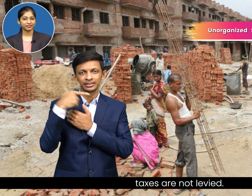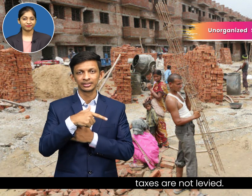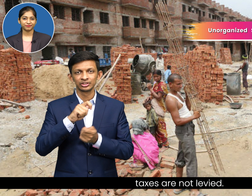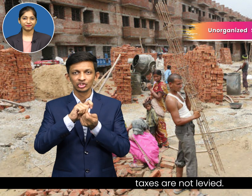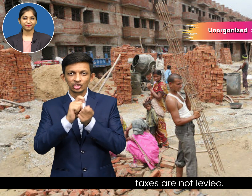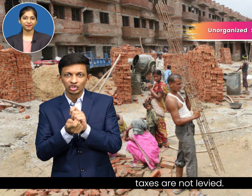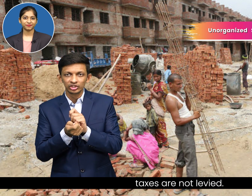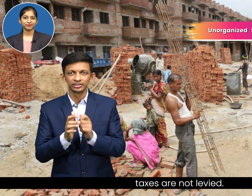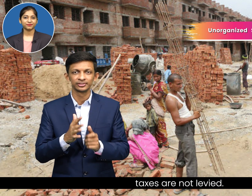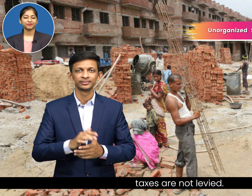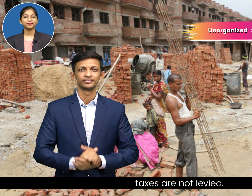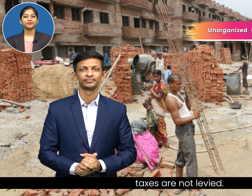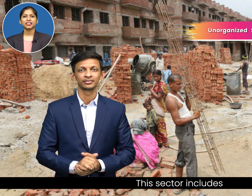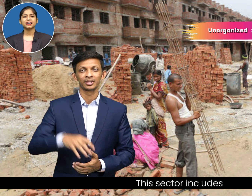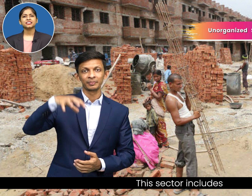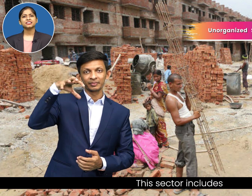levied.